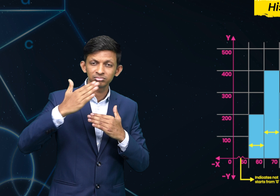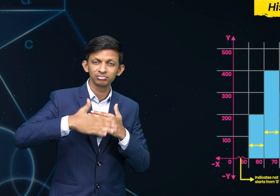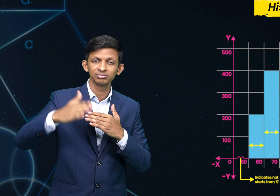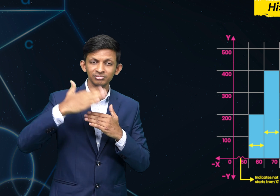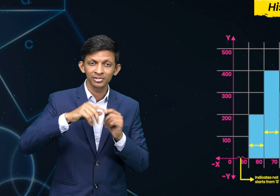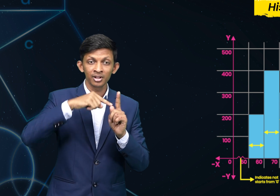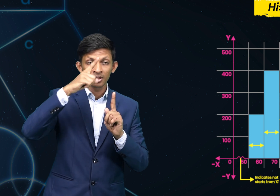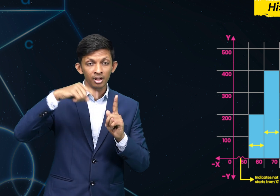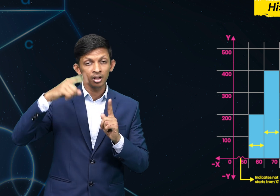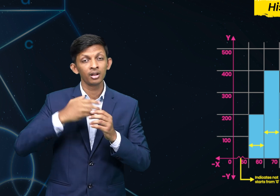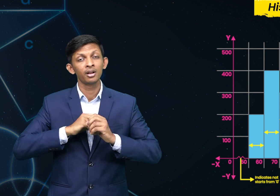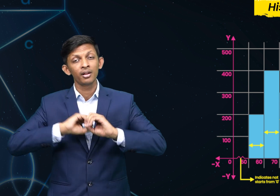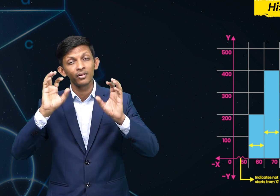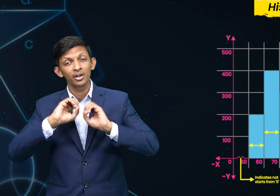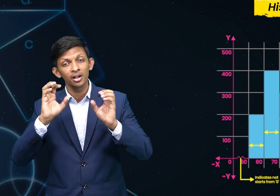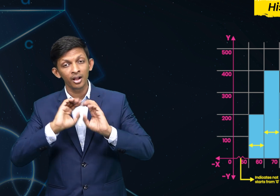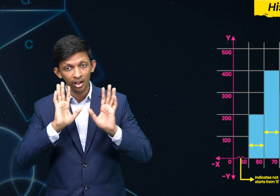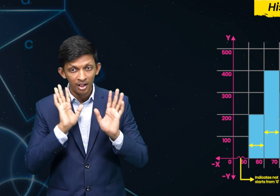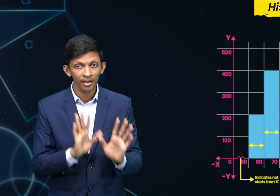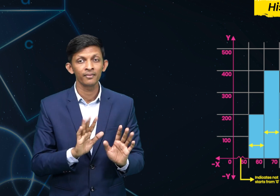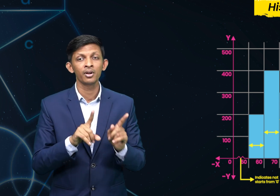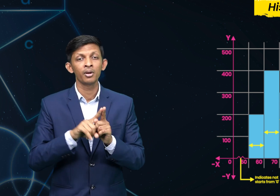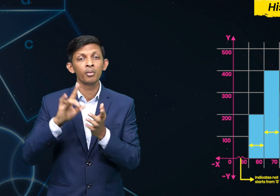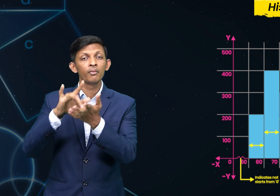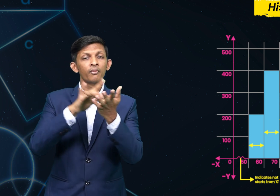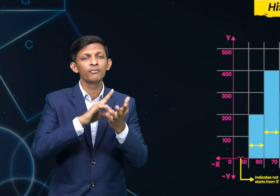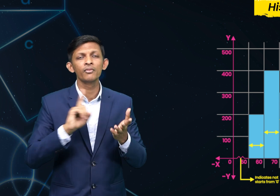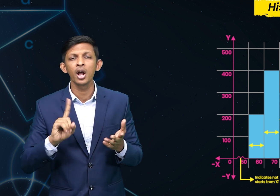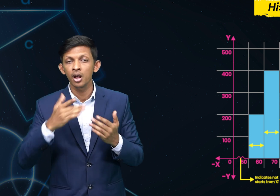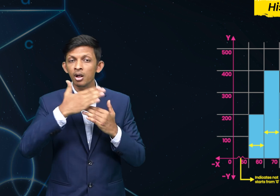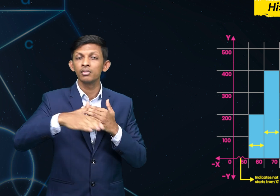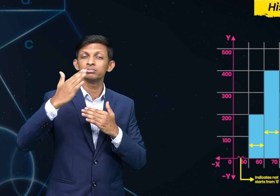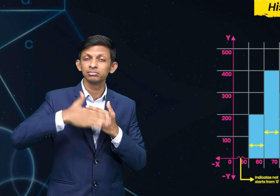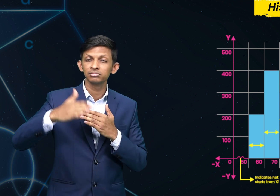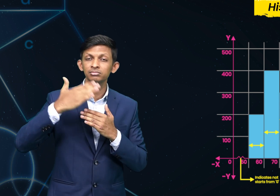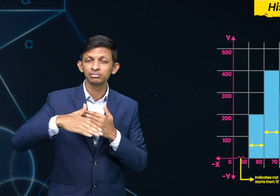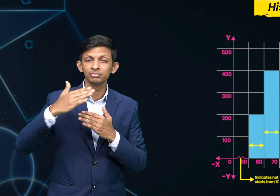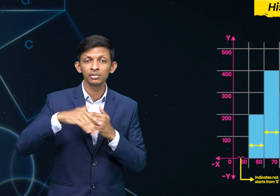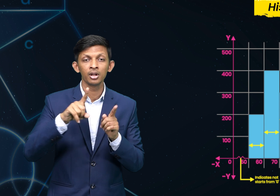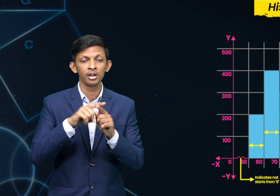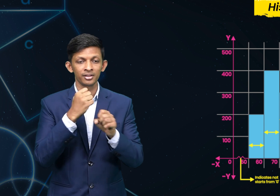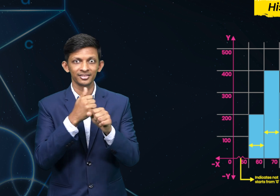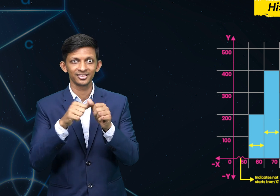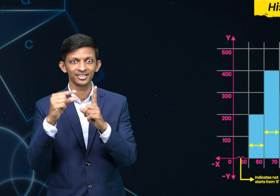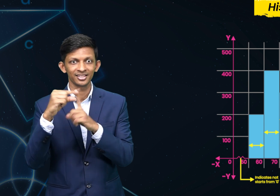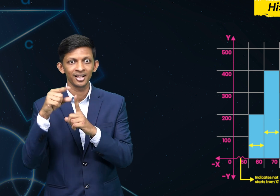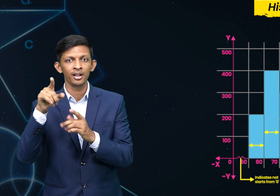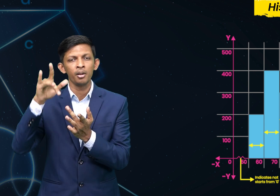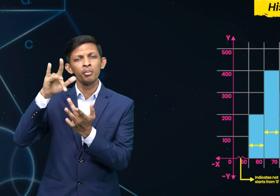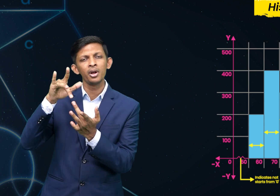Because of the continuous frequency distribution, the rectangles are placed continuously side by side with no gap between